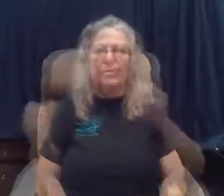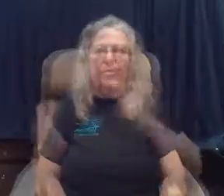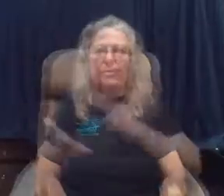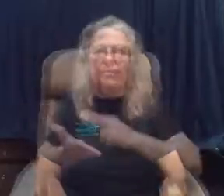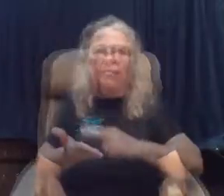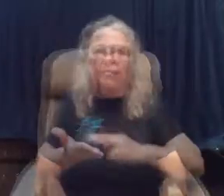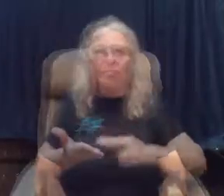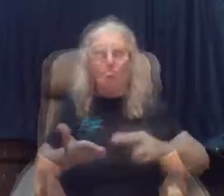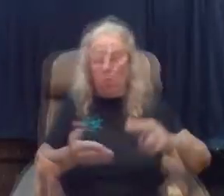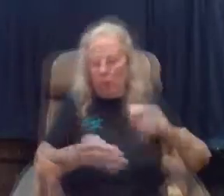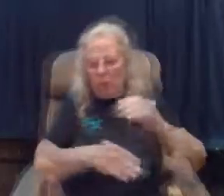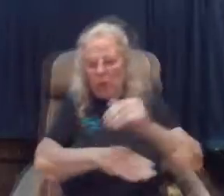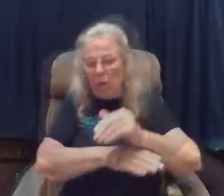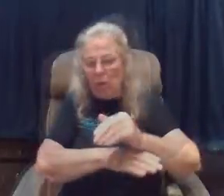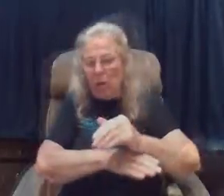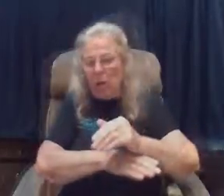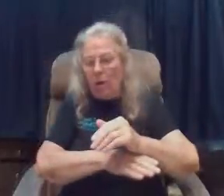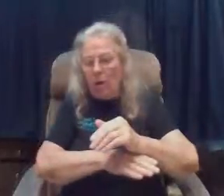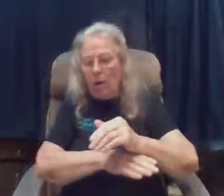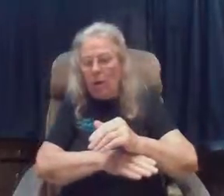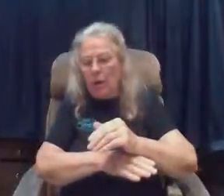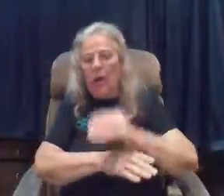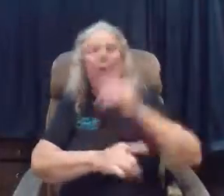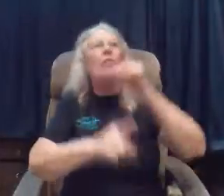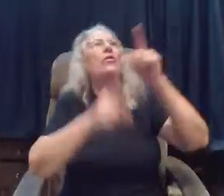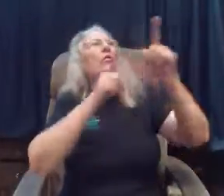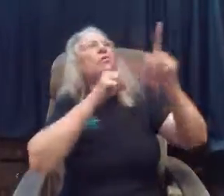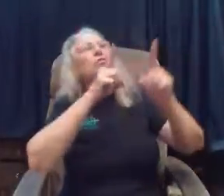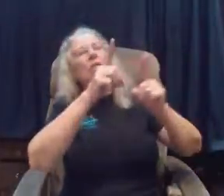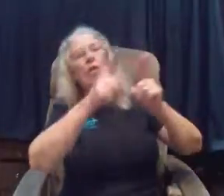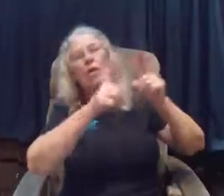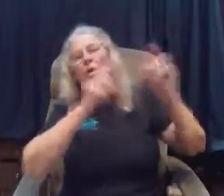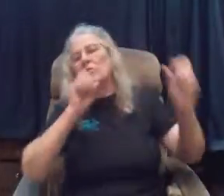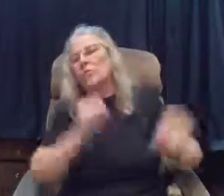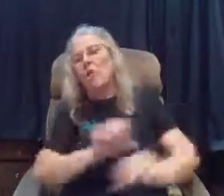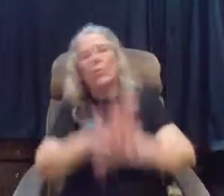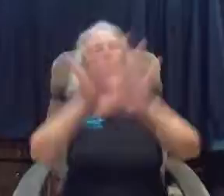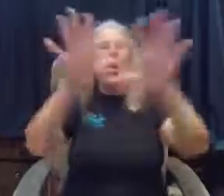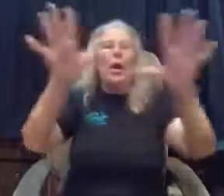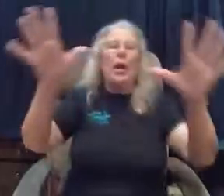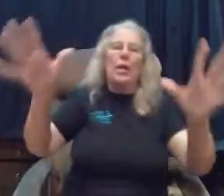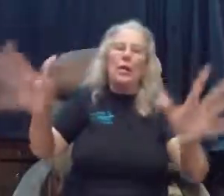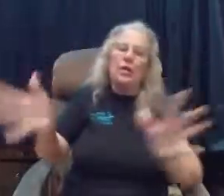Oh, holy night, the stars are brightly